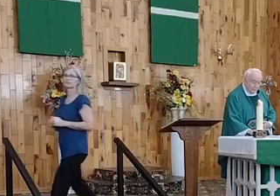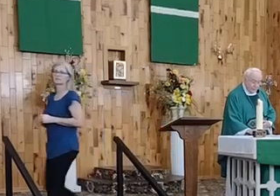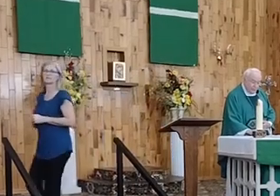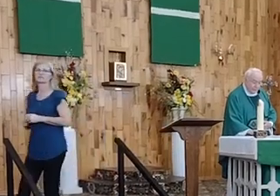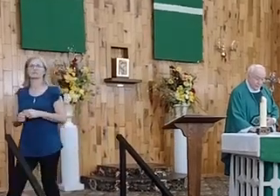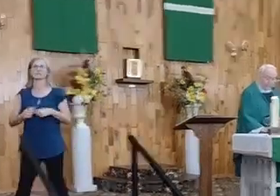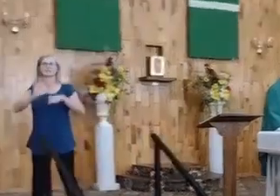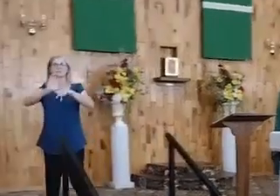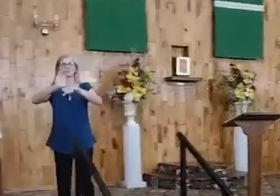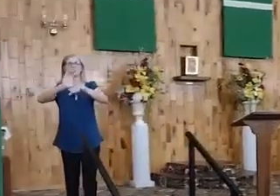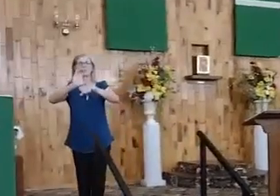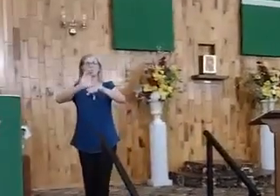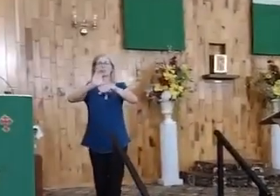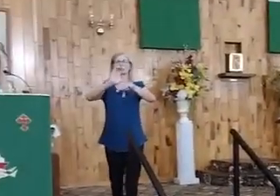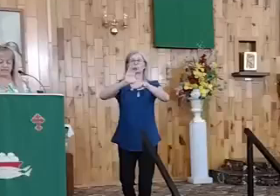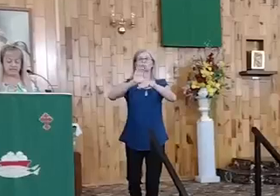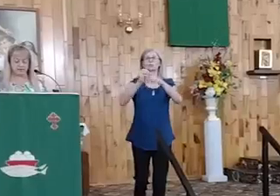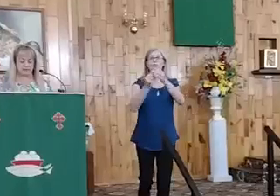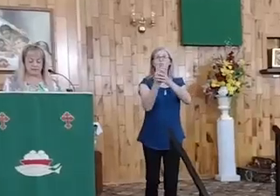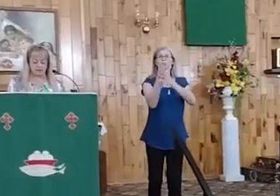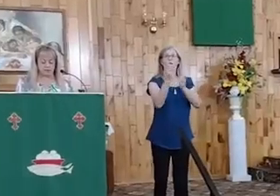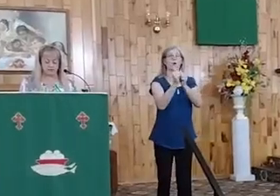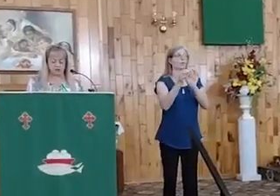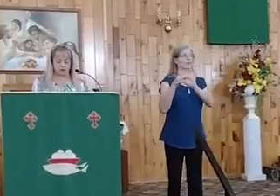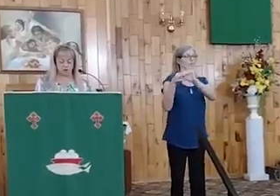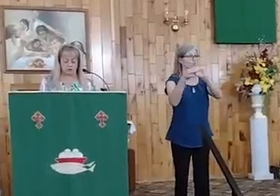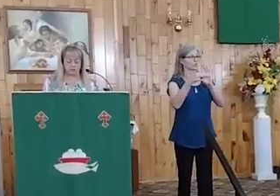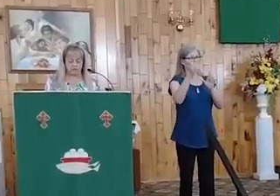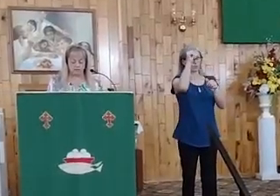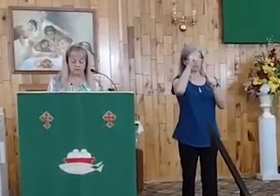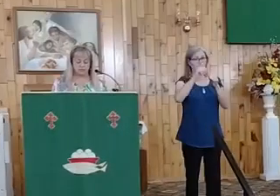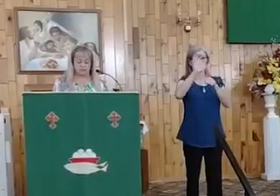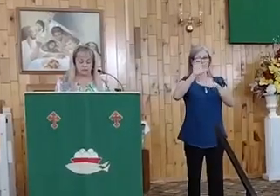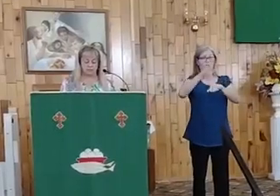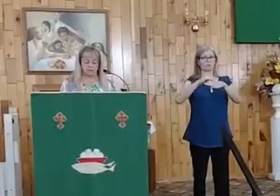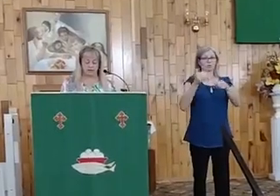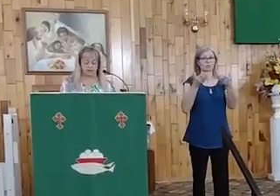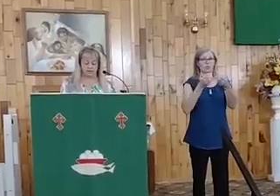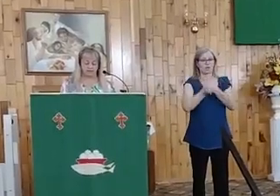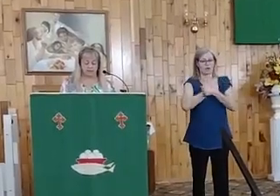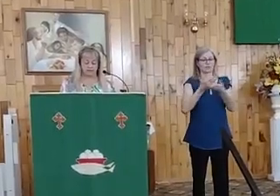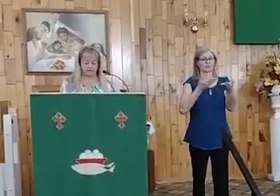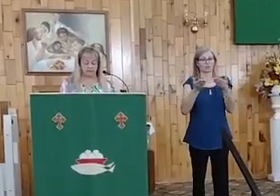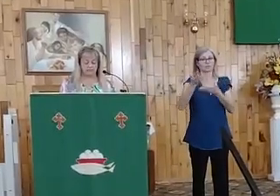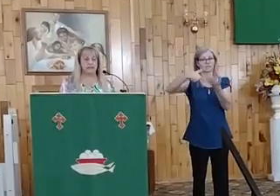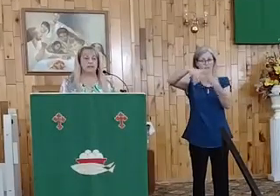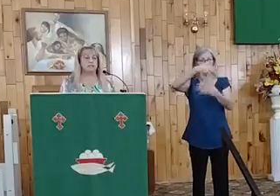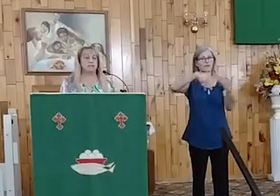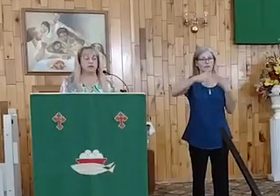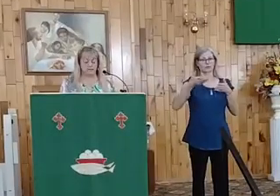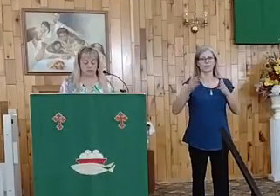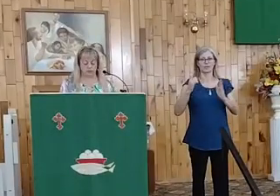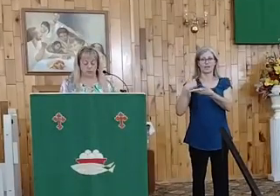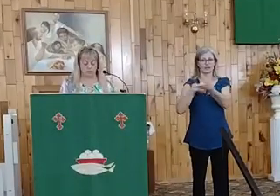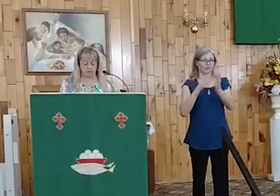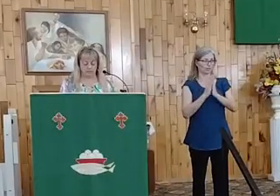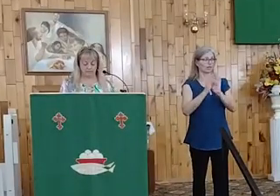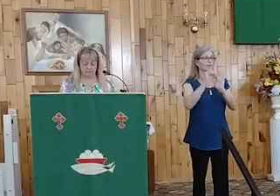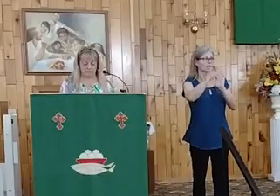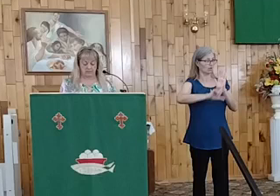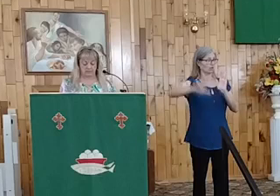That the Church grow in unity and remember Christ's call to love and serve one another. Let us pray to the